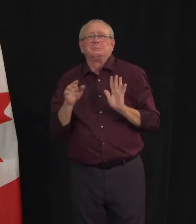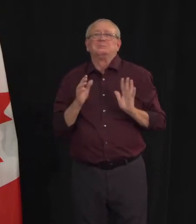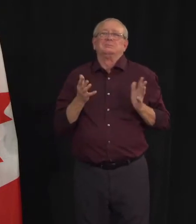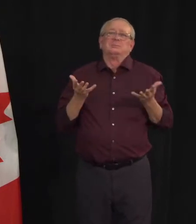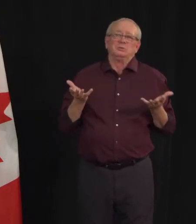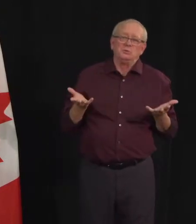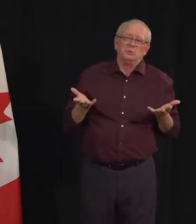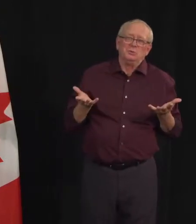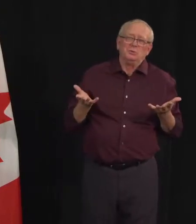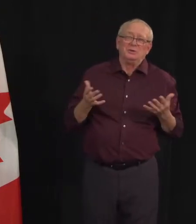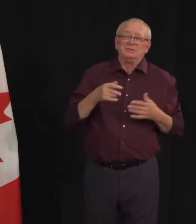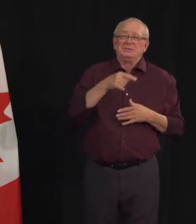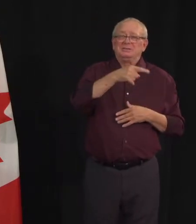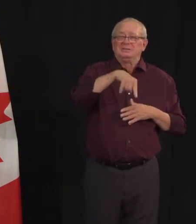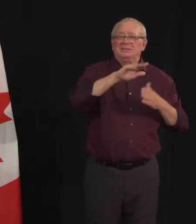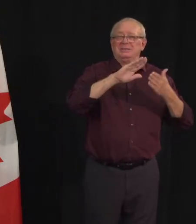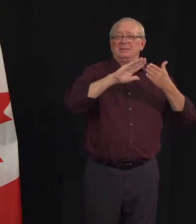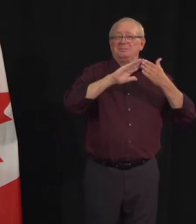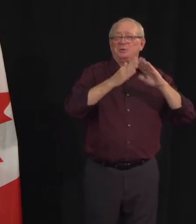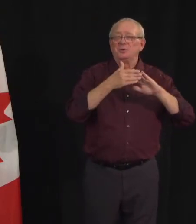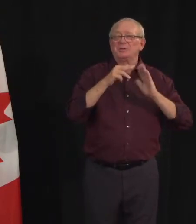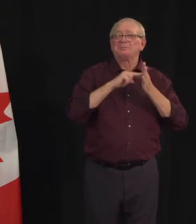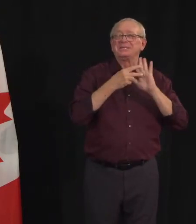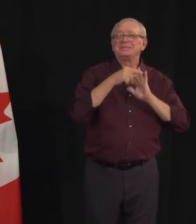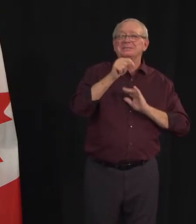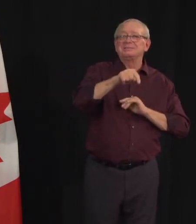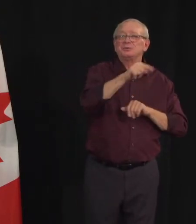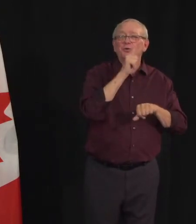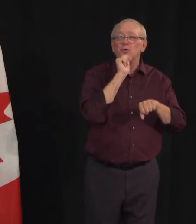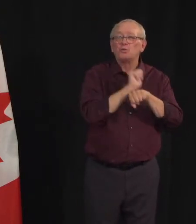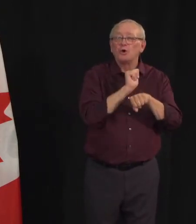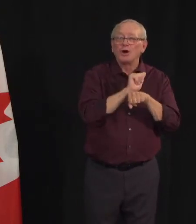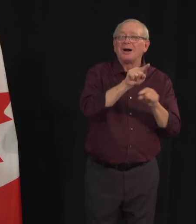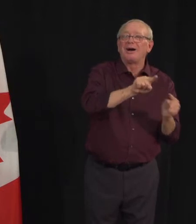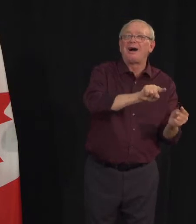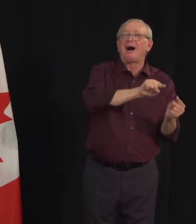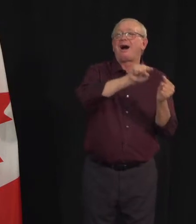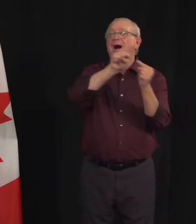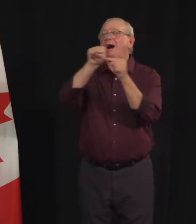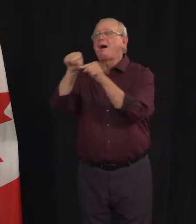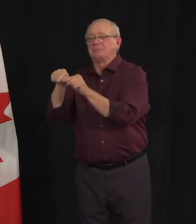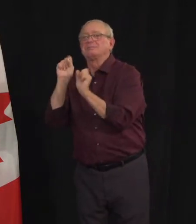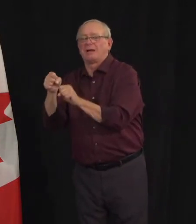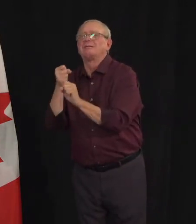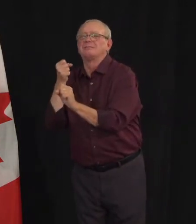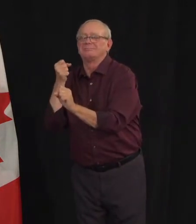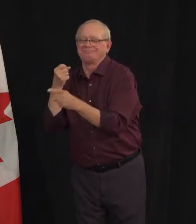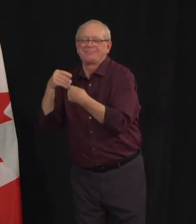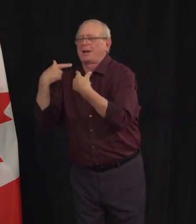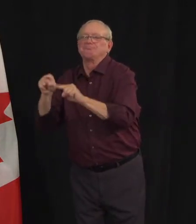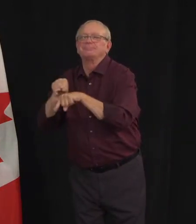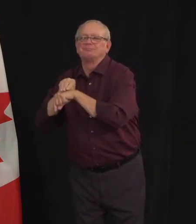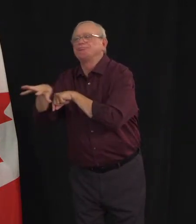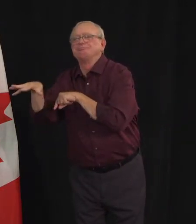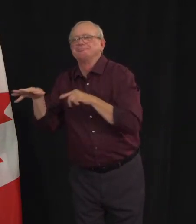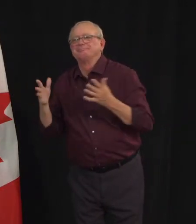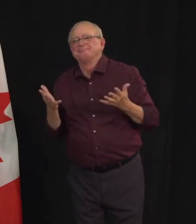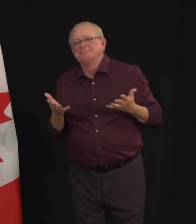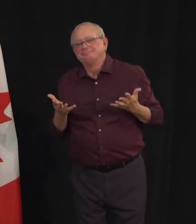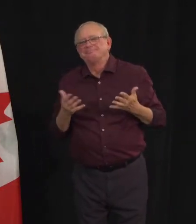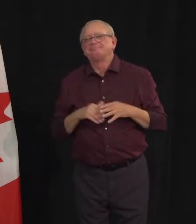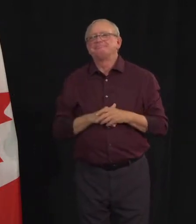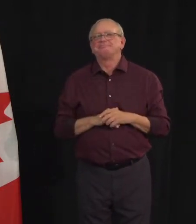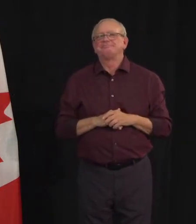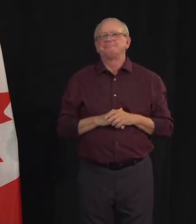facilities being exposed as they're out in the community. Operator, please put through the next question. Next is Matt Woodman